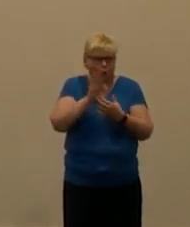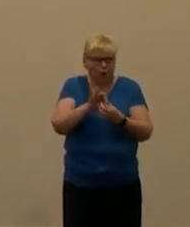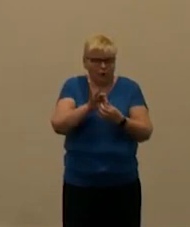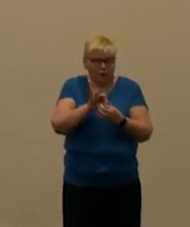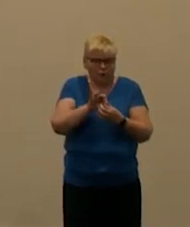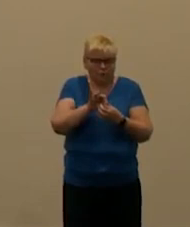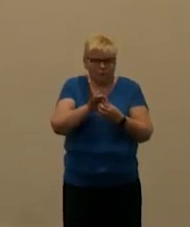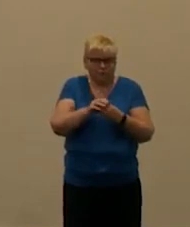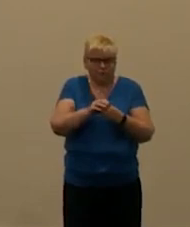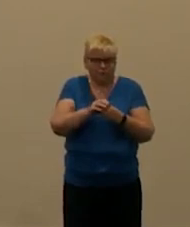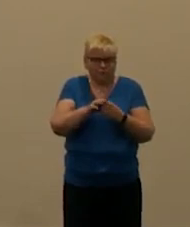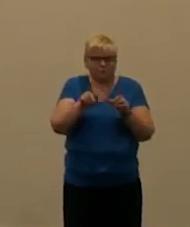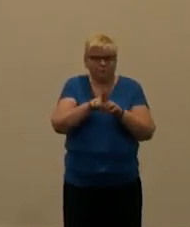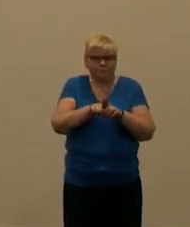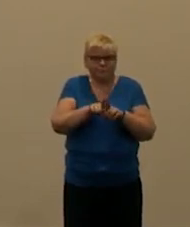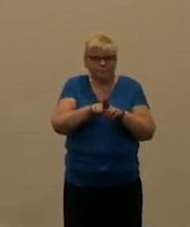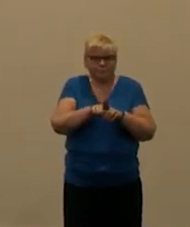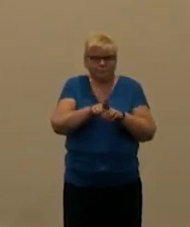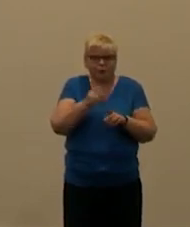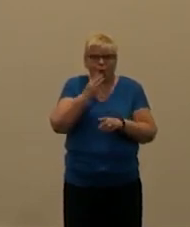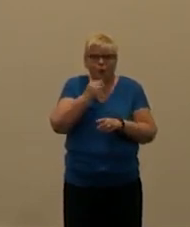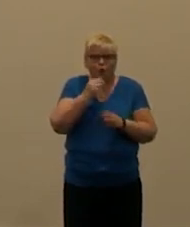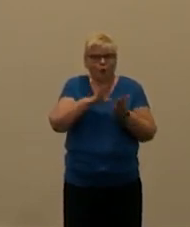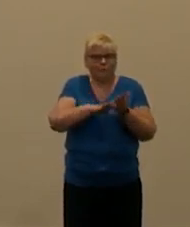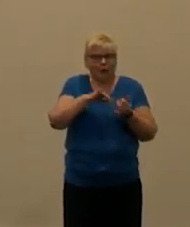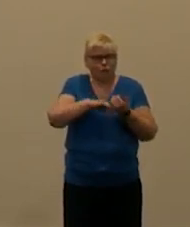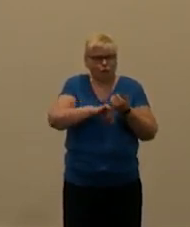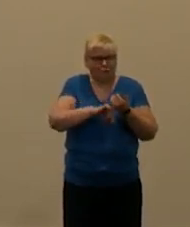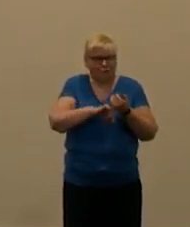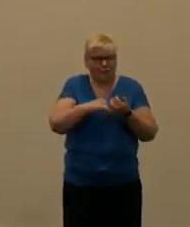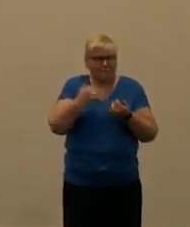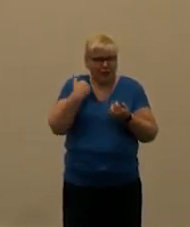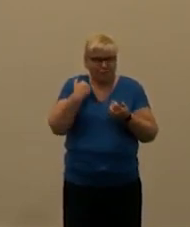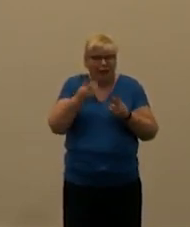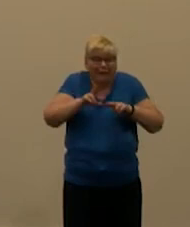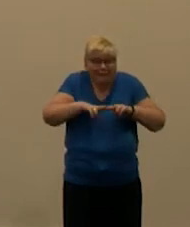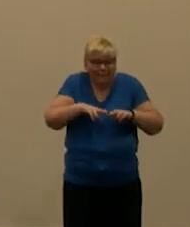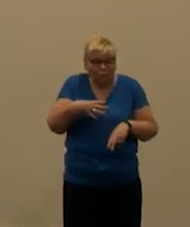the branch-to-branch connection, you also use the Microsoft backbone if you want.